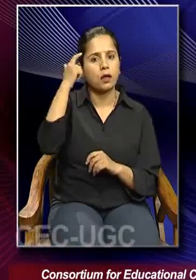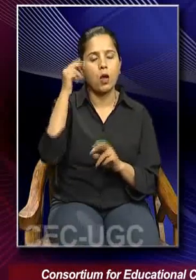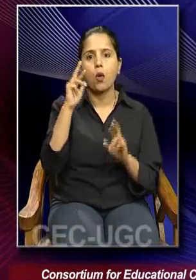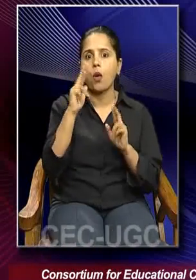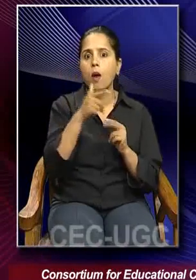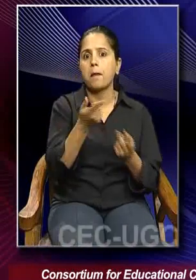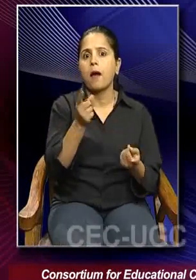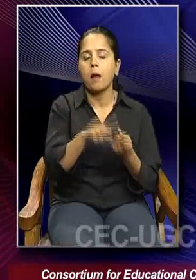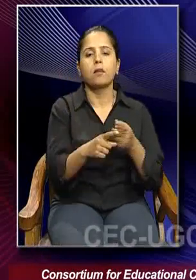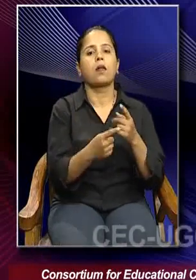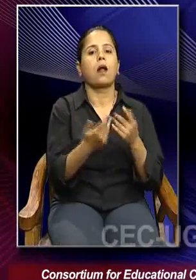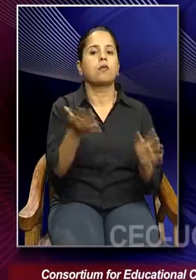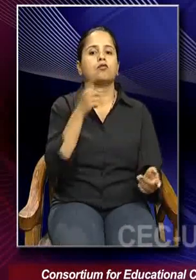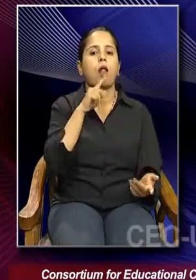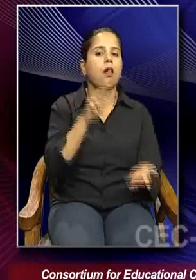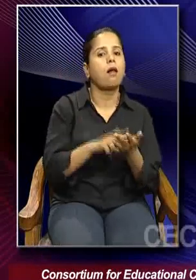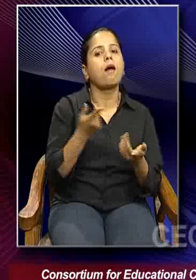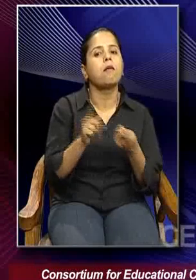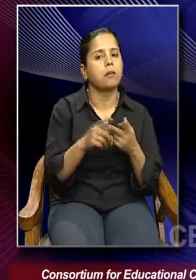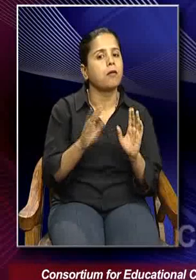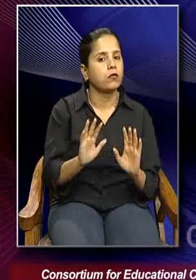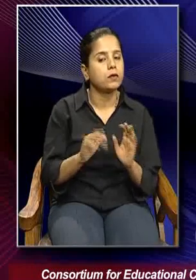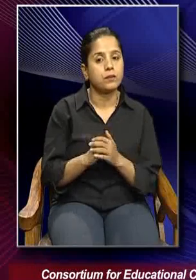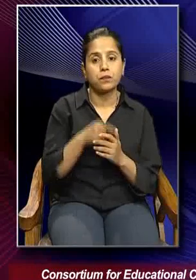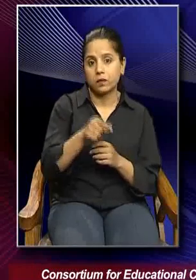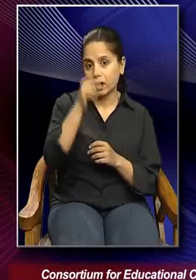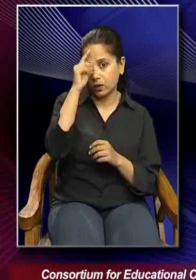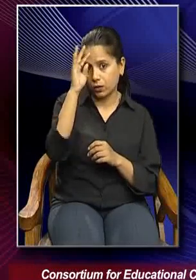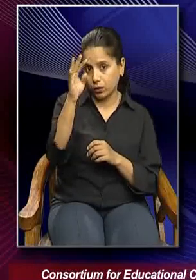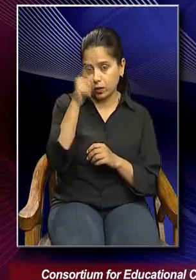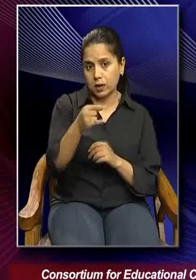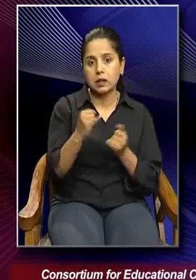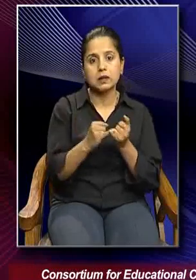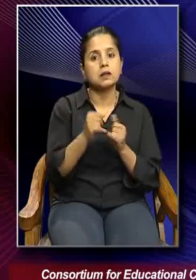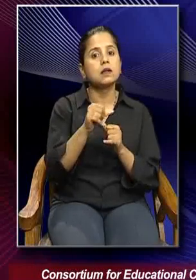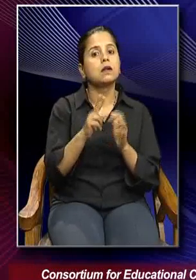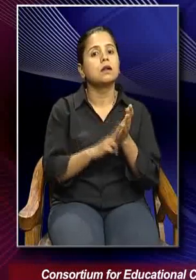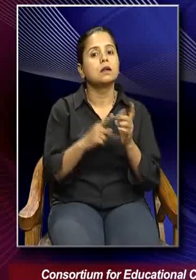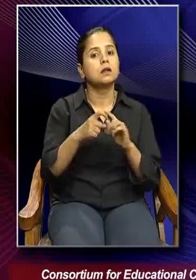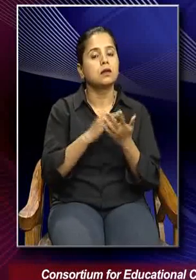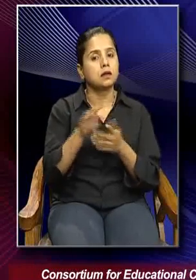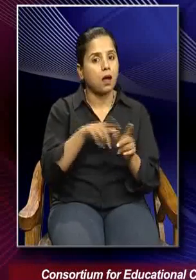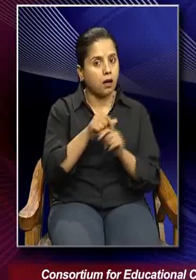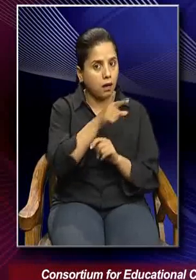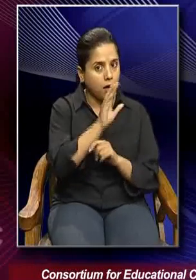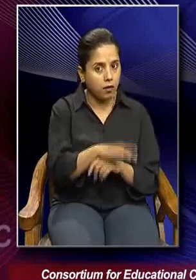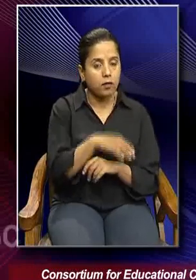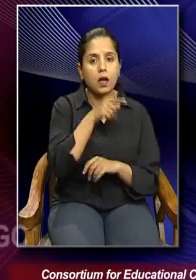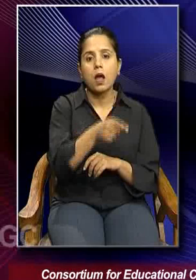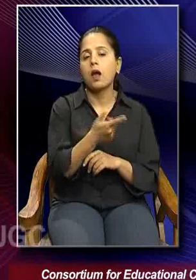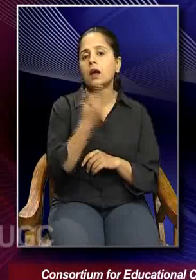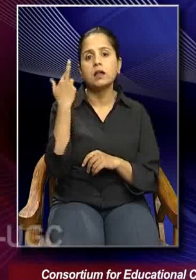that takes place. Fine, and this theory which Sāṅkhya holds, this theory of causation is known